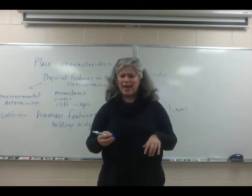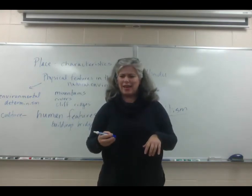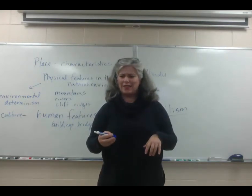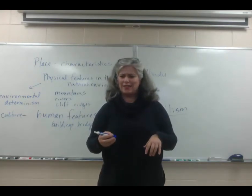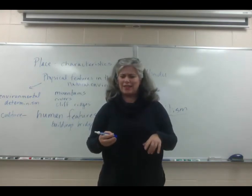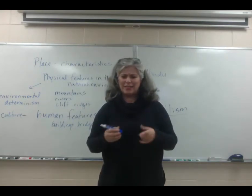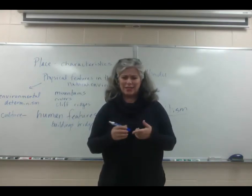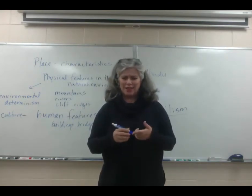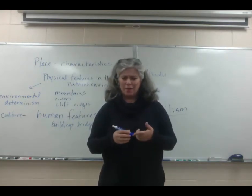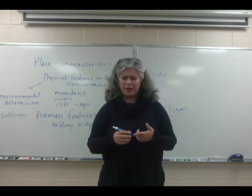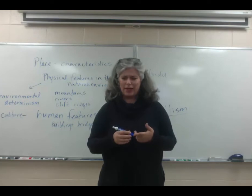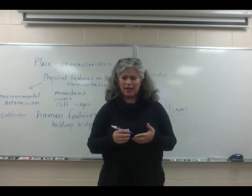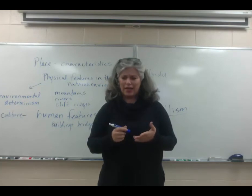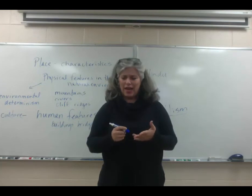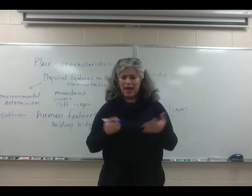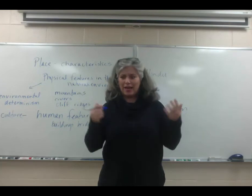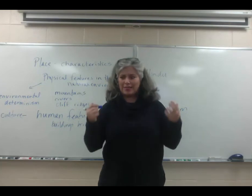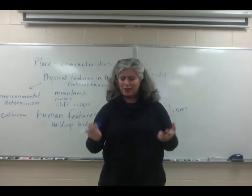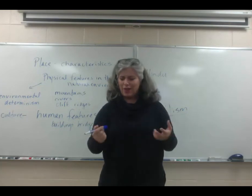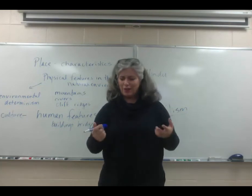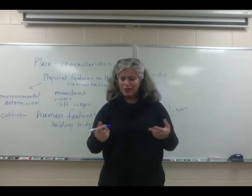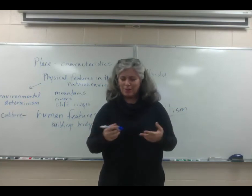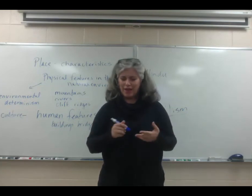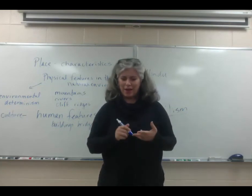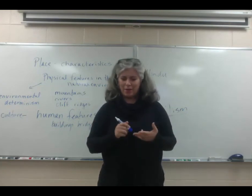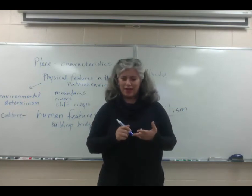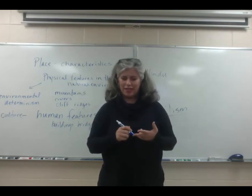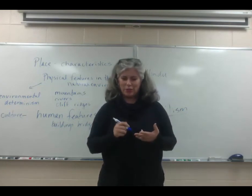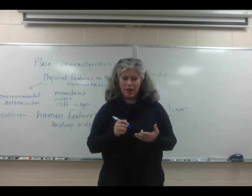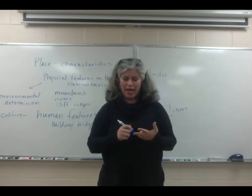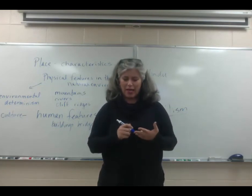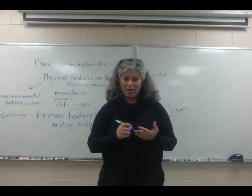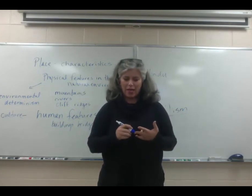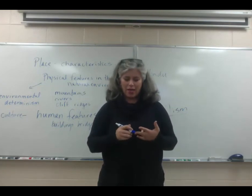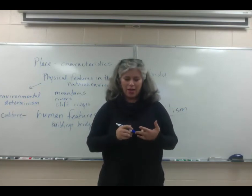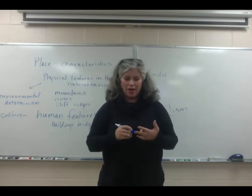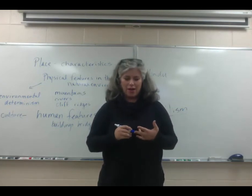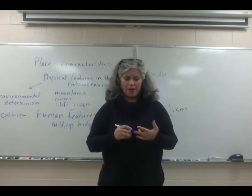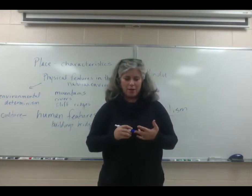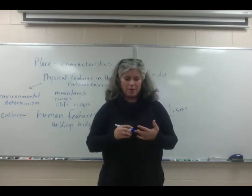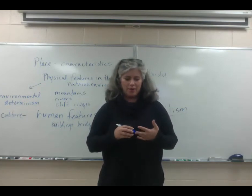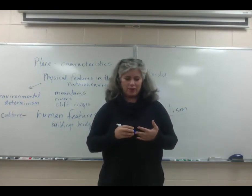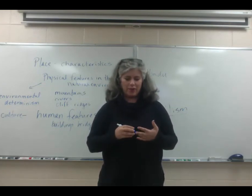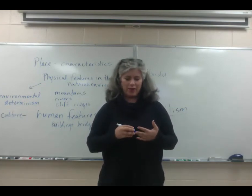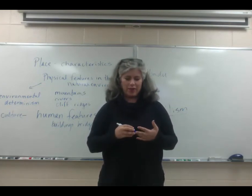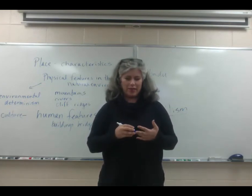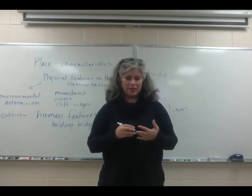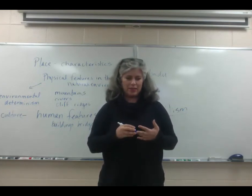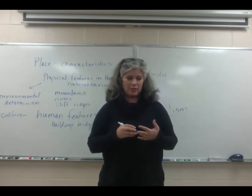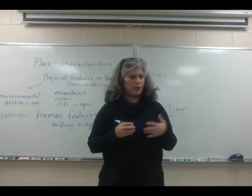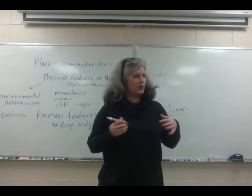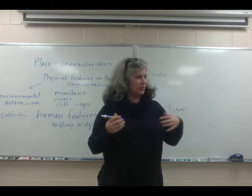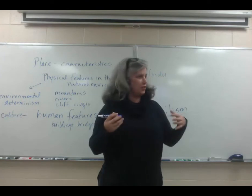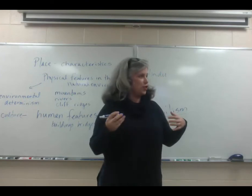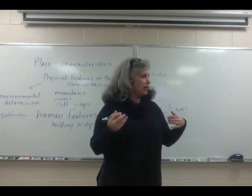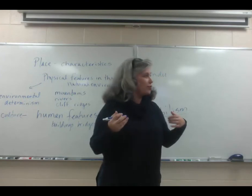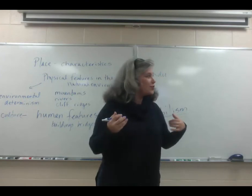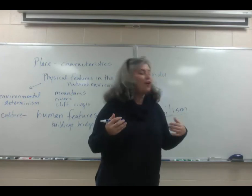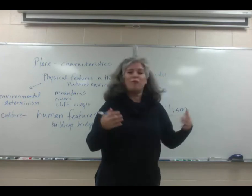and Tesla company, and I still haven't looked up that company in Japan that is building shuttles for you